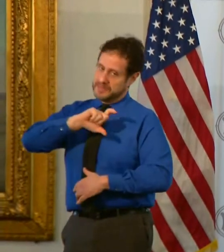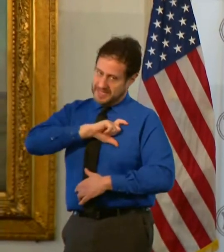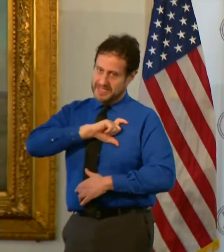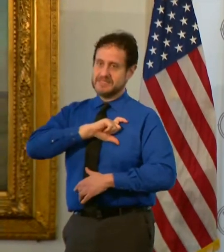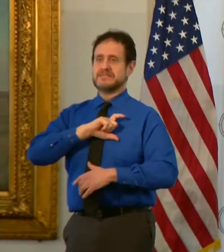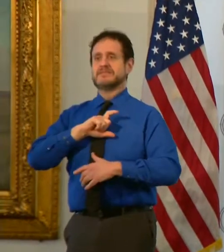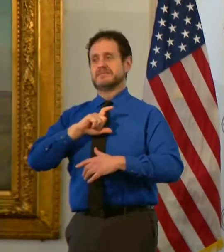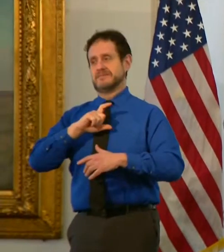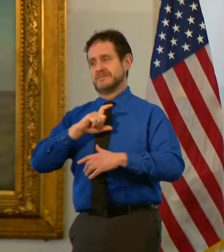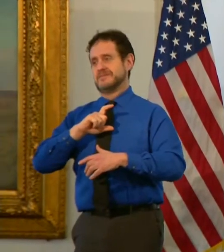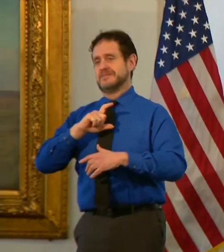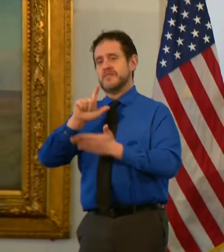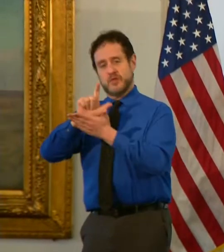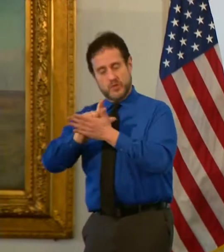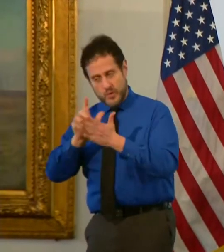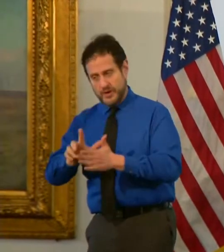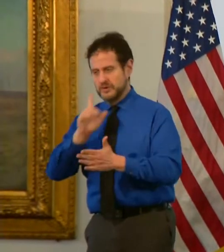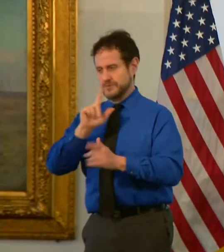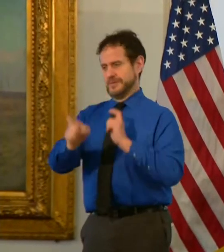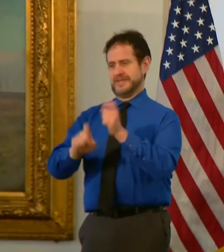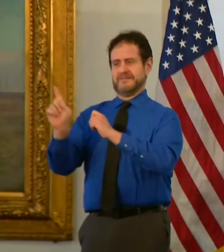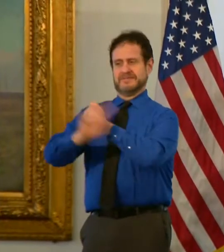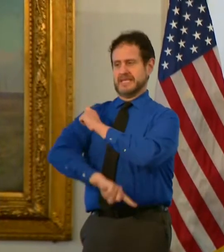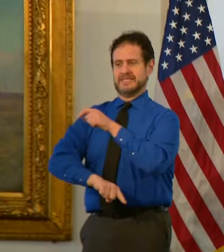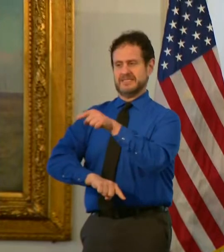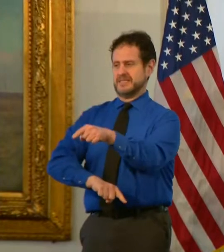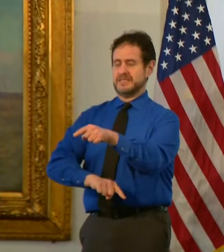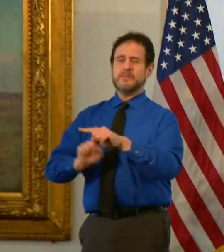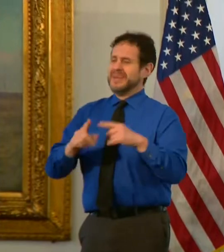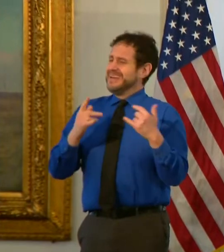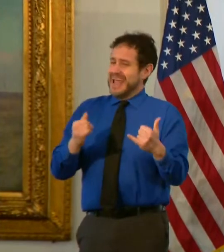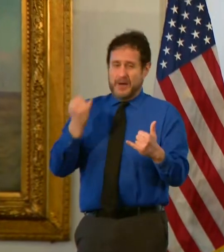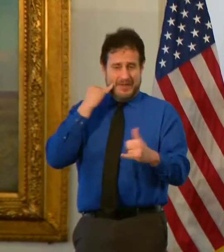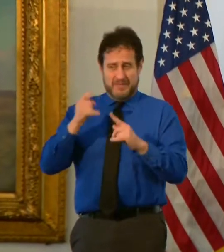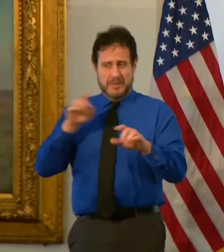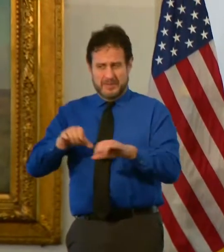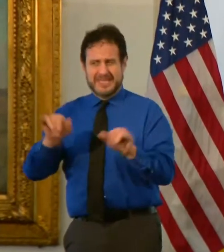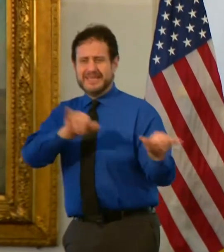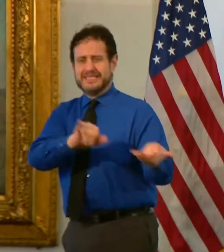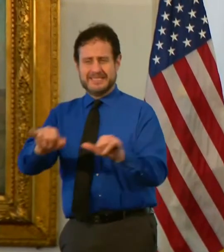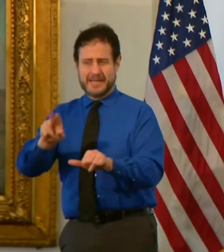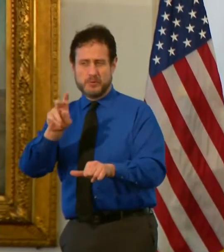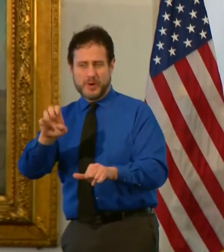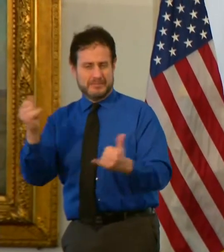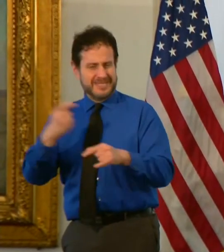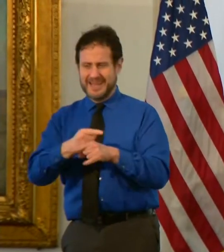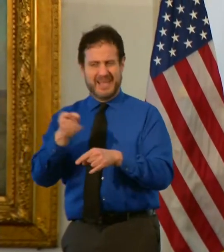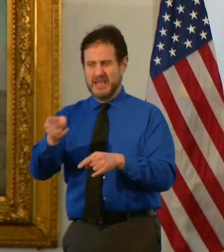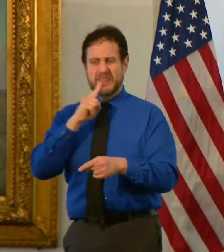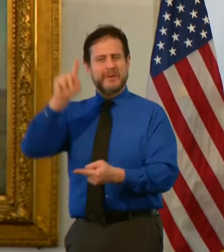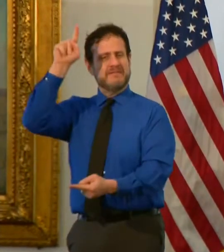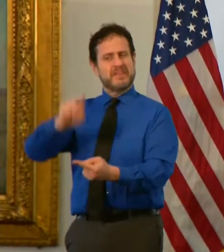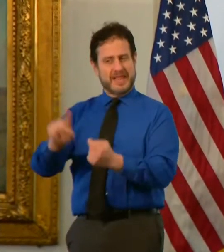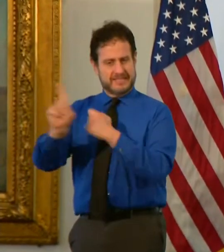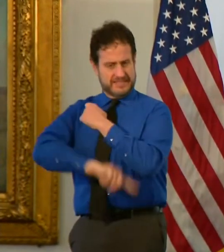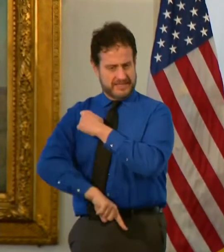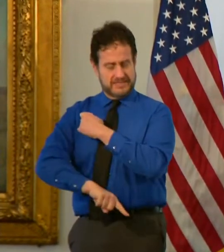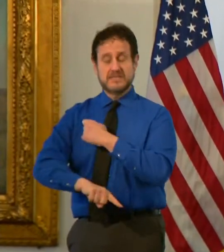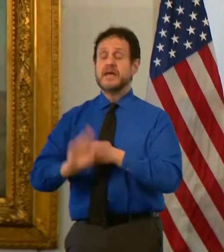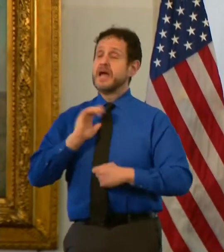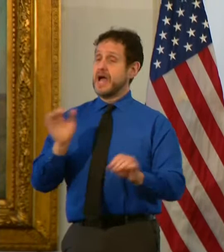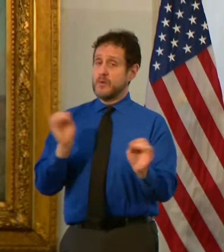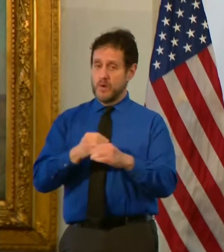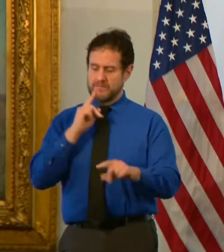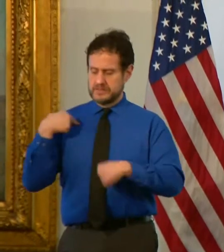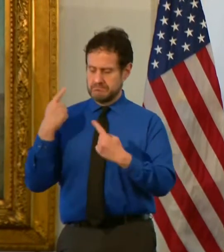history in which we would see sentences that would no longer be given out today. Our office has been working tirelessly